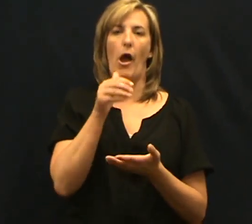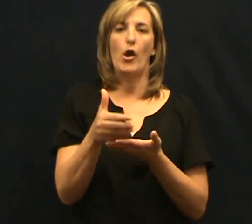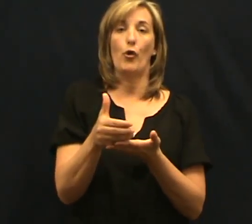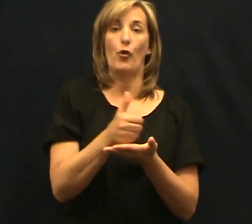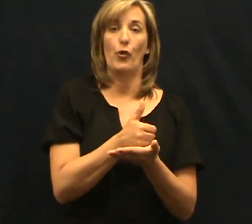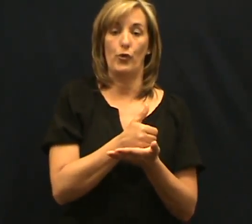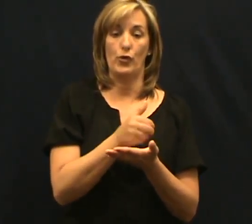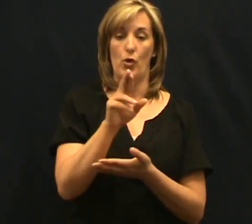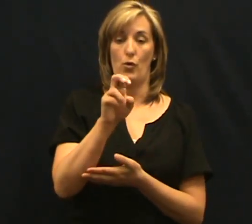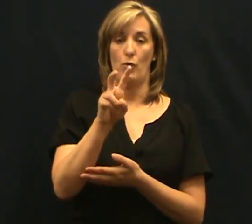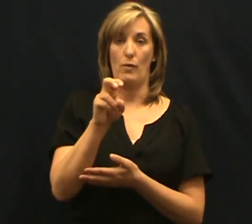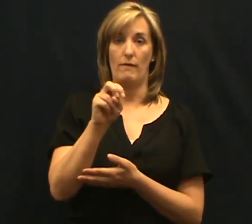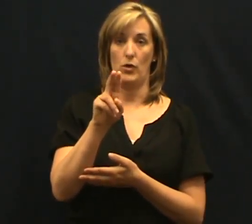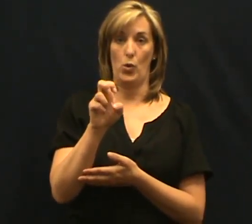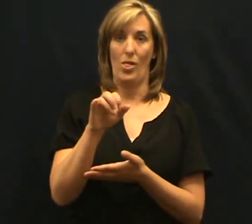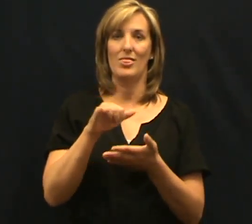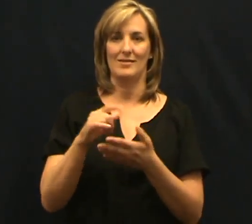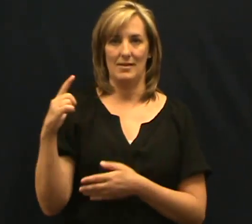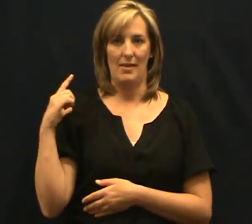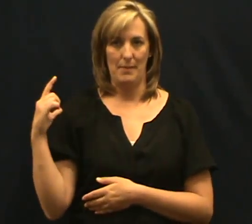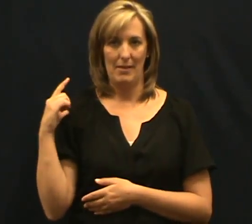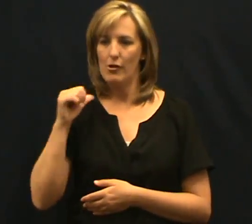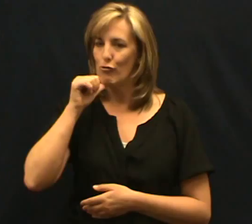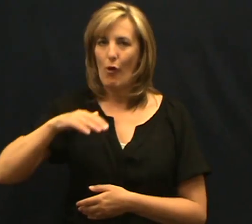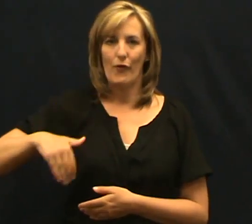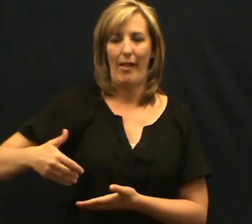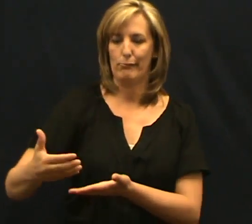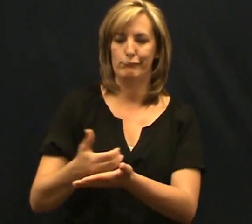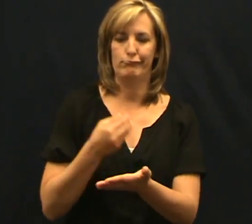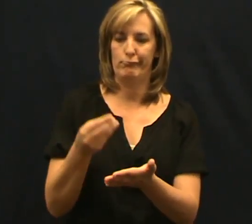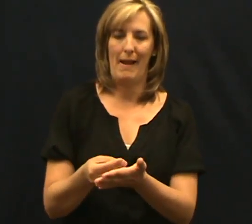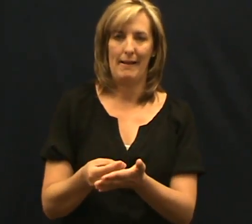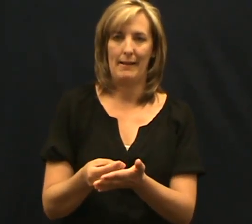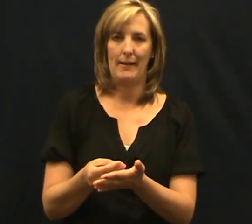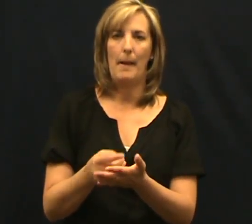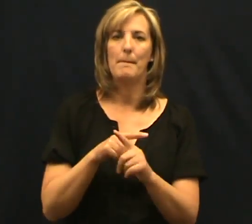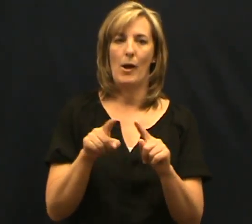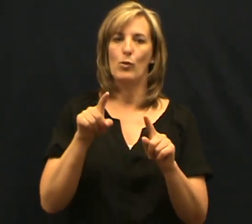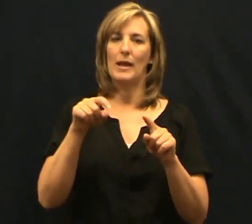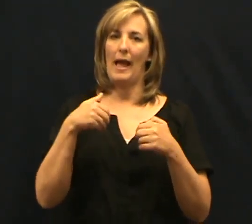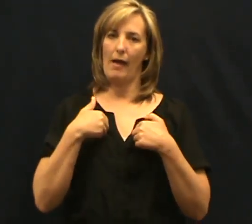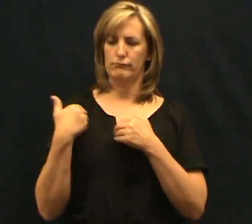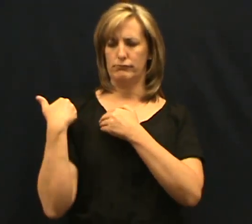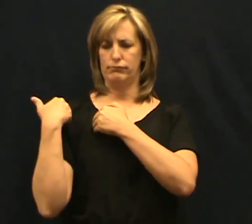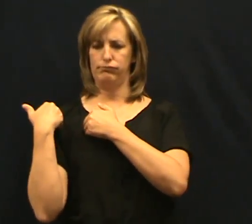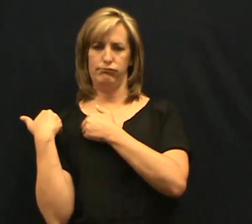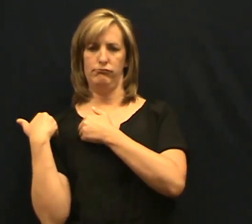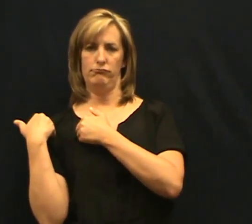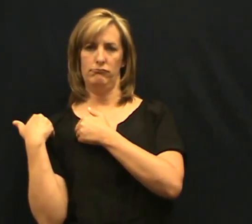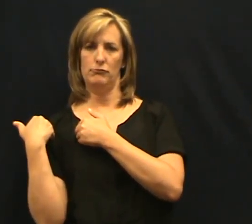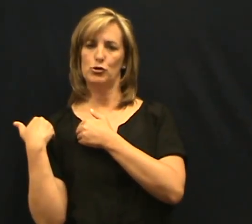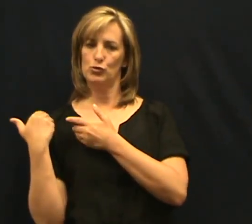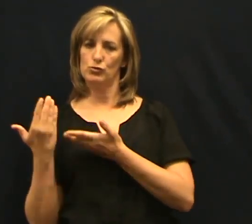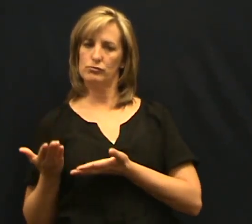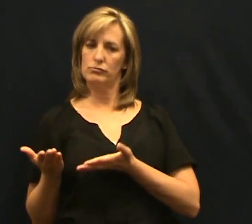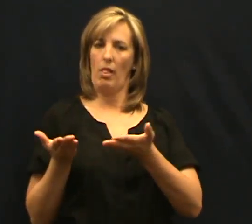have delivered our good or service, and so we have a liability and an obligation to deliver that good or service or to return